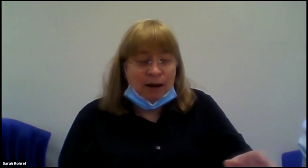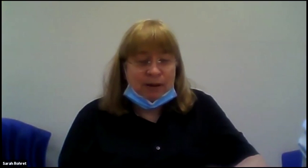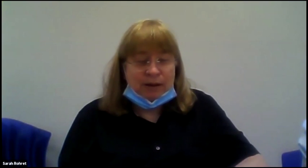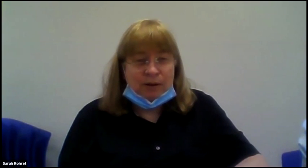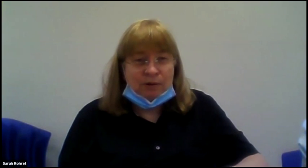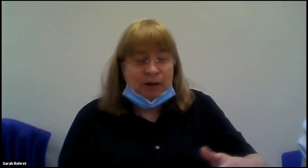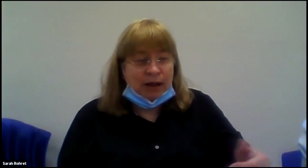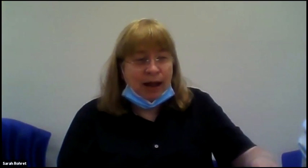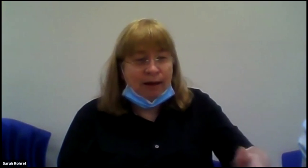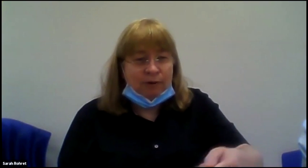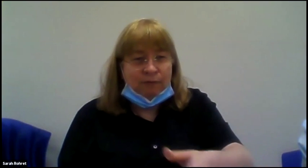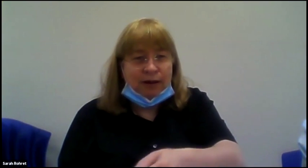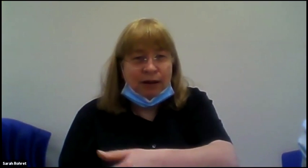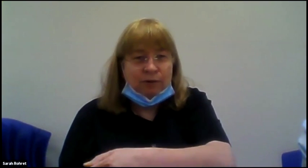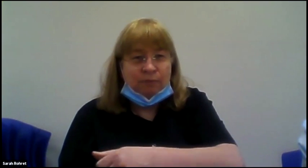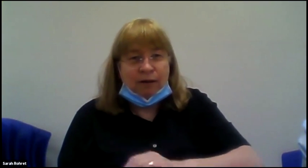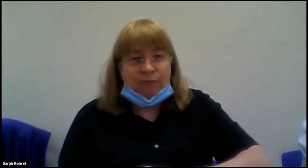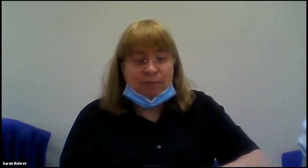Grandpa's too. Yeah. And you have to feed each one of them.